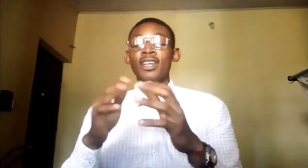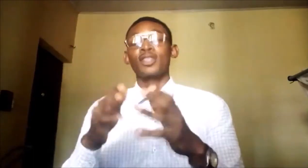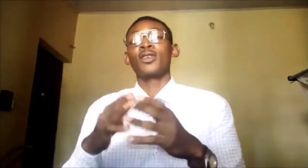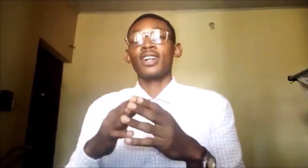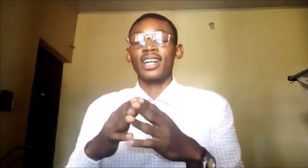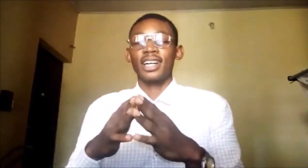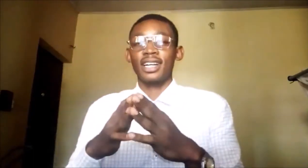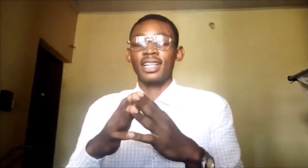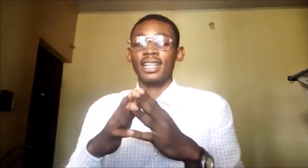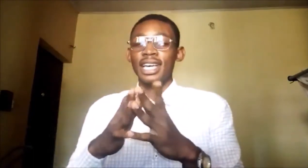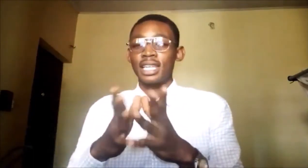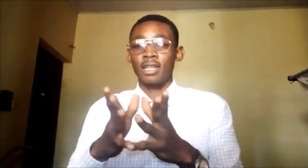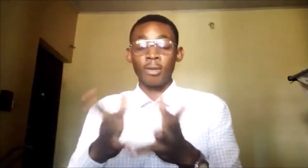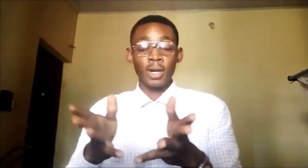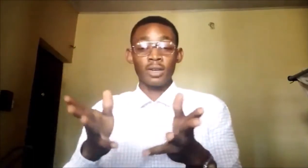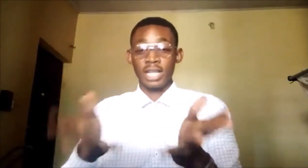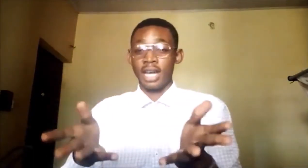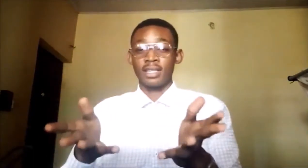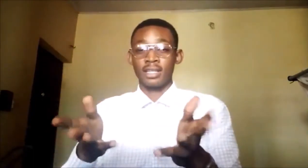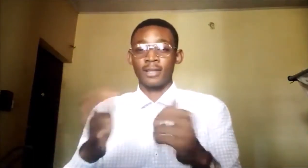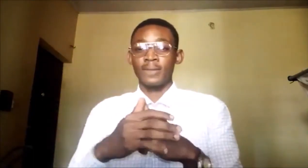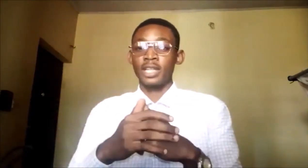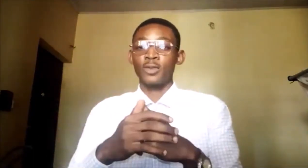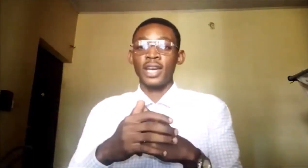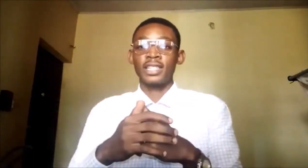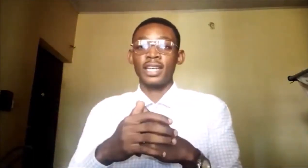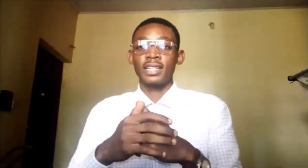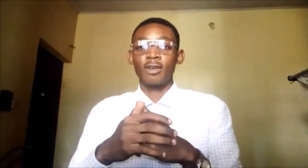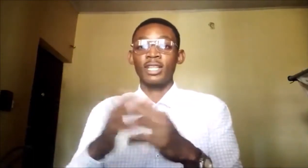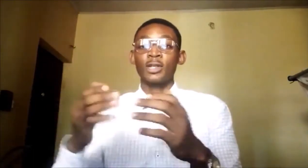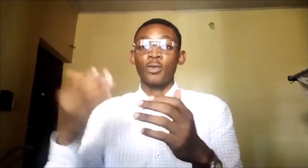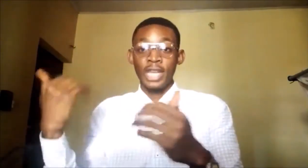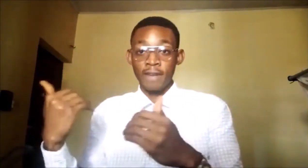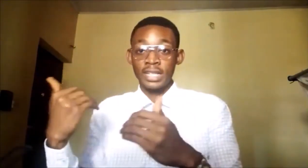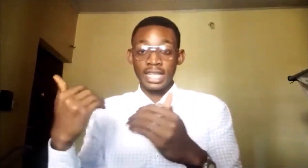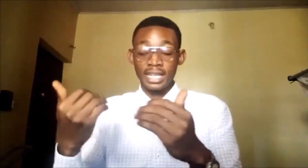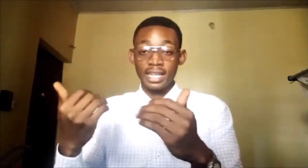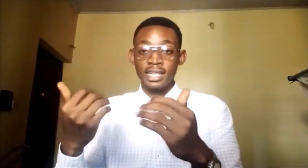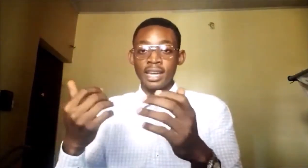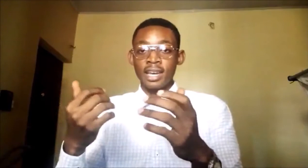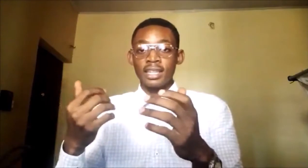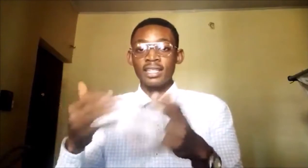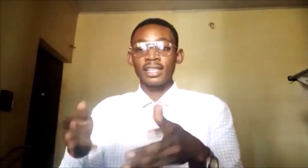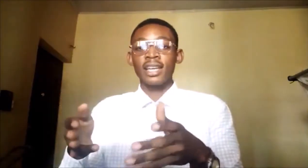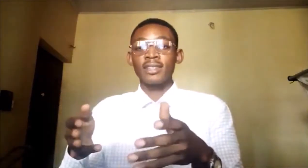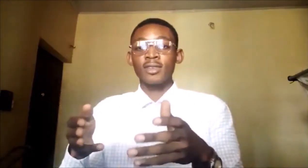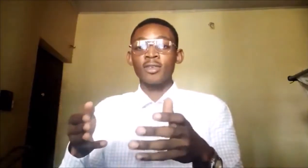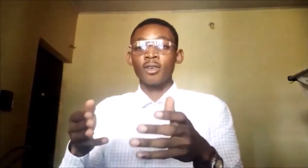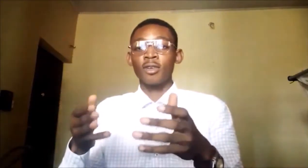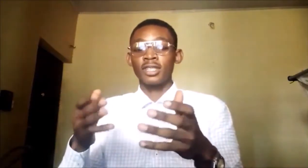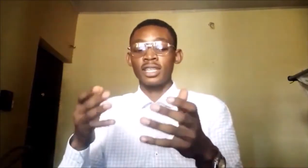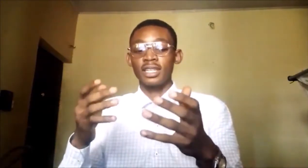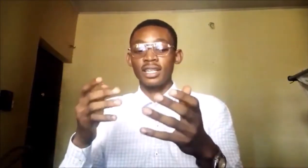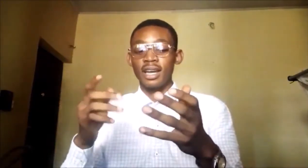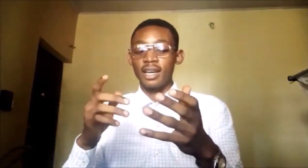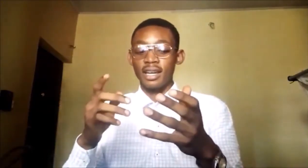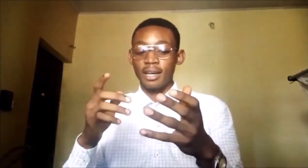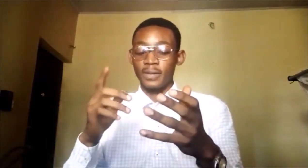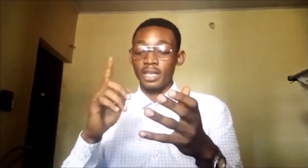So, like a normal class that we attend or that we have attended, this class is going to contain the giving